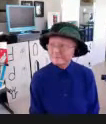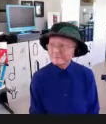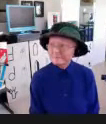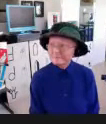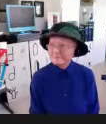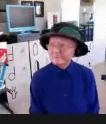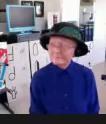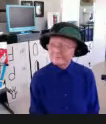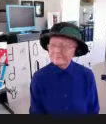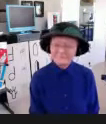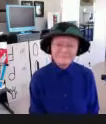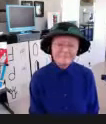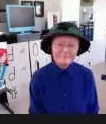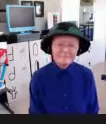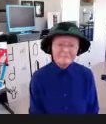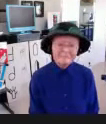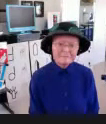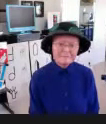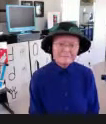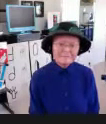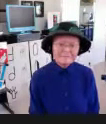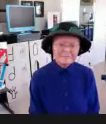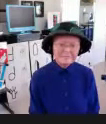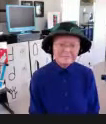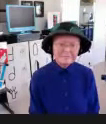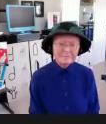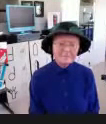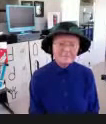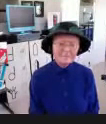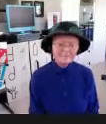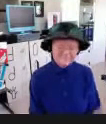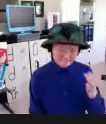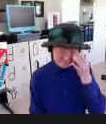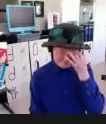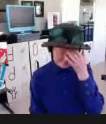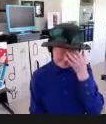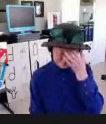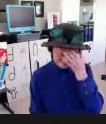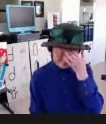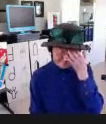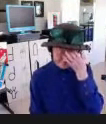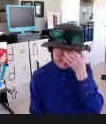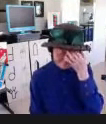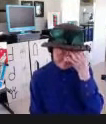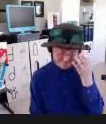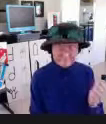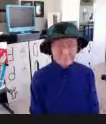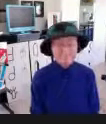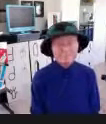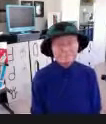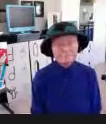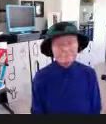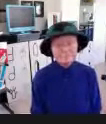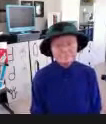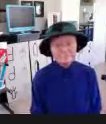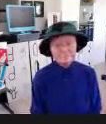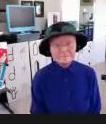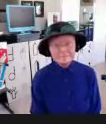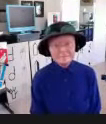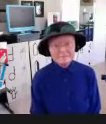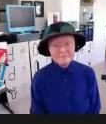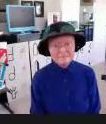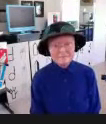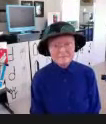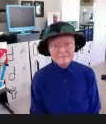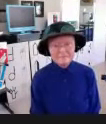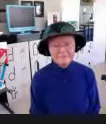The first couple are fairly simple tools for vision. Then we have colors of various kinds, and then we have